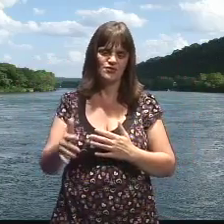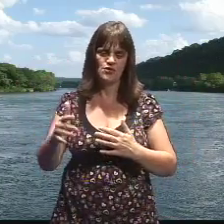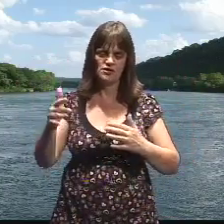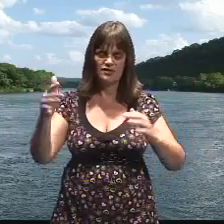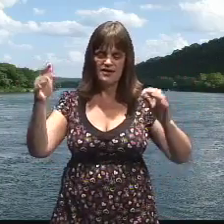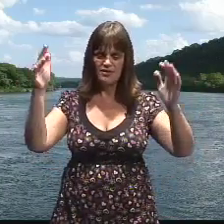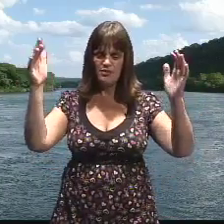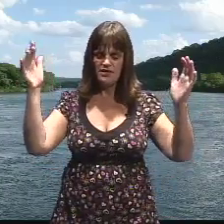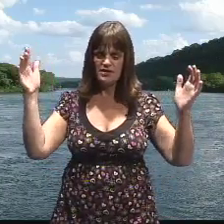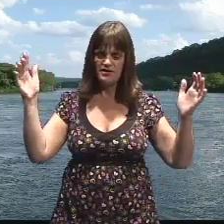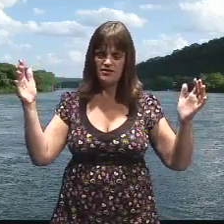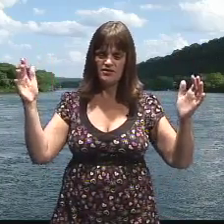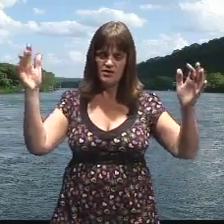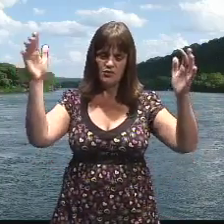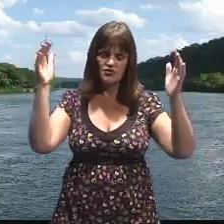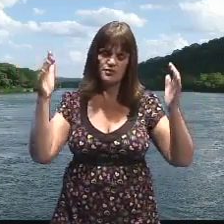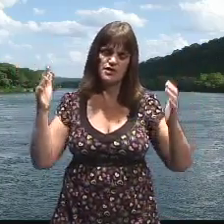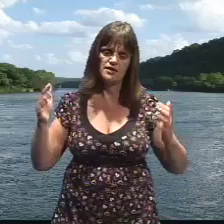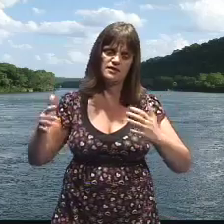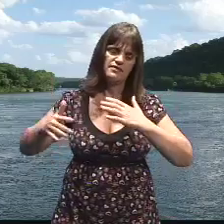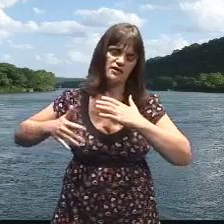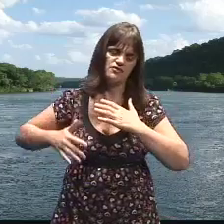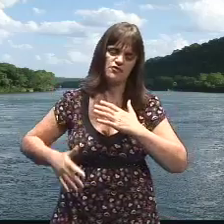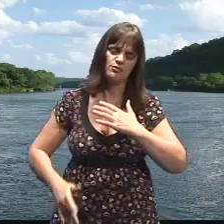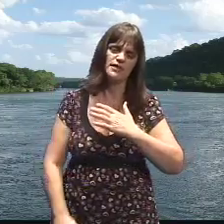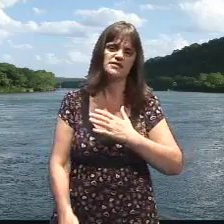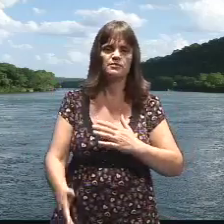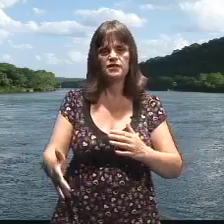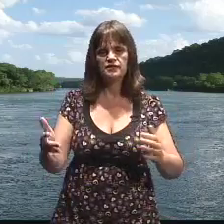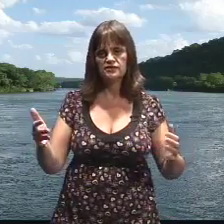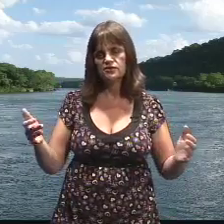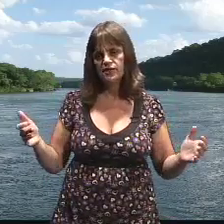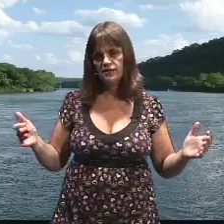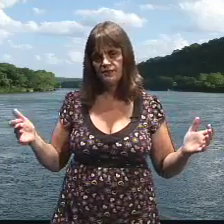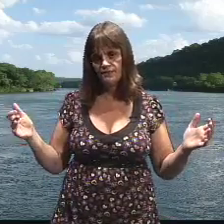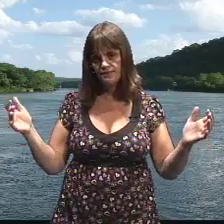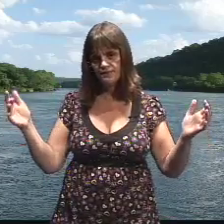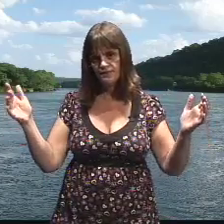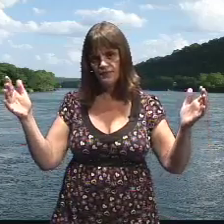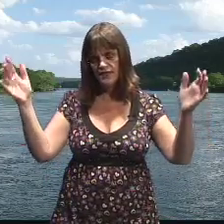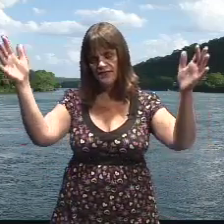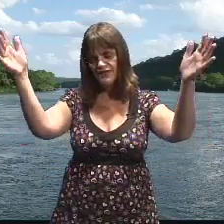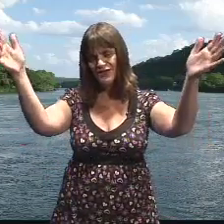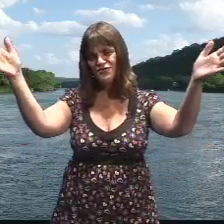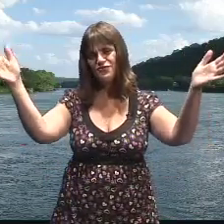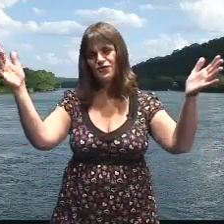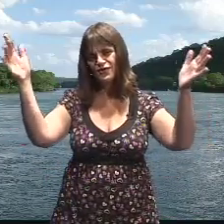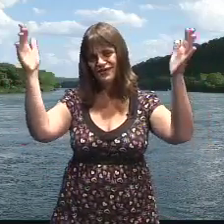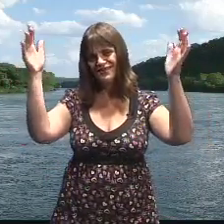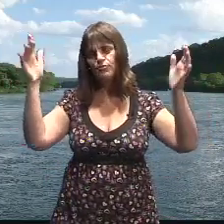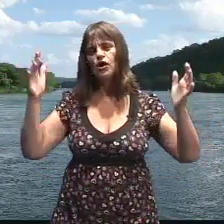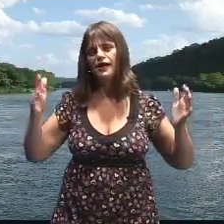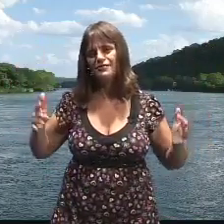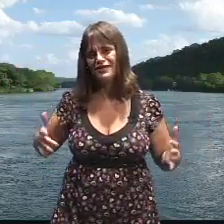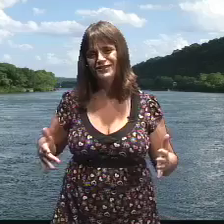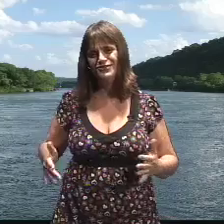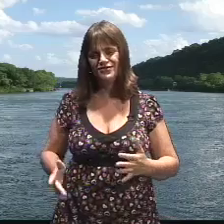for being here with me. Thank you for blessing me in this way. And thank you for prodding me to do this